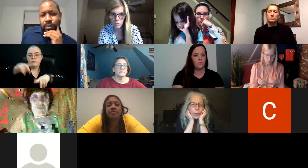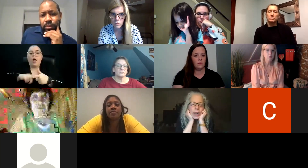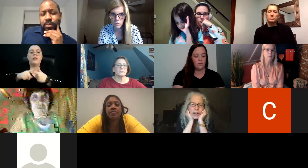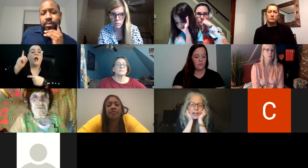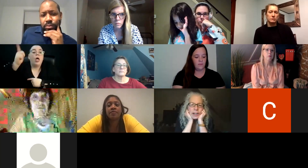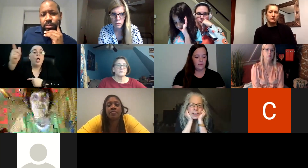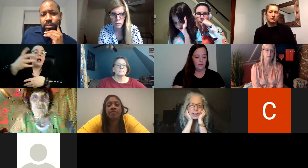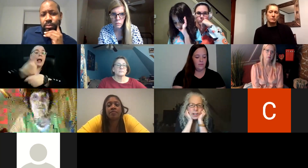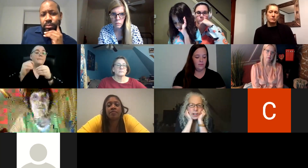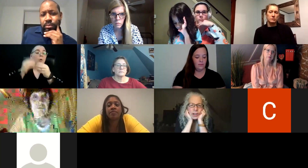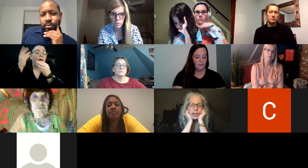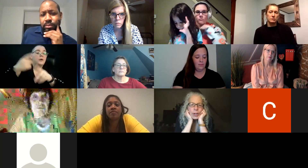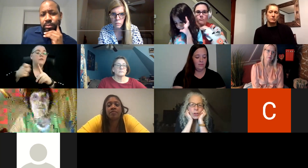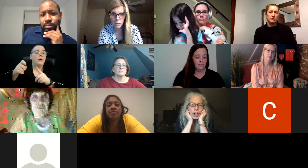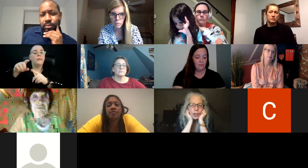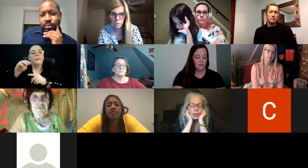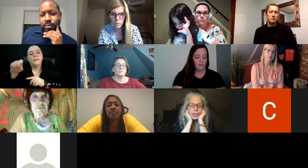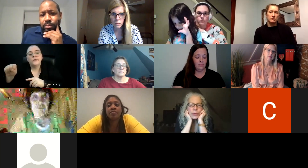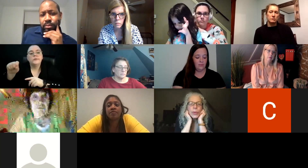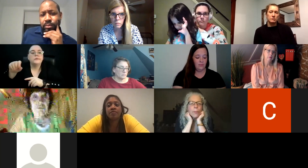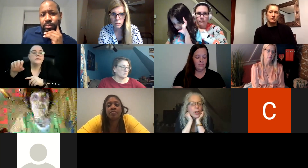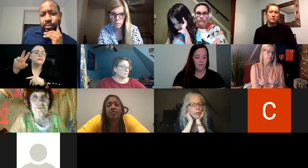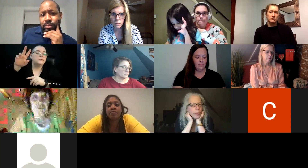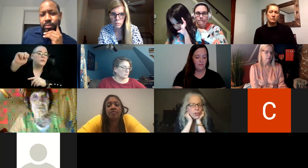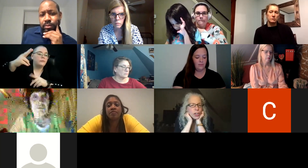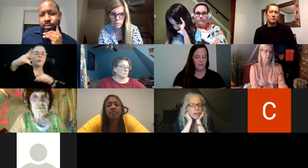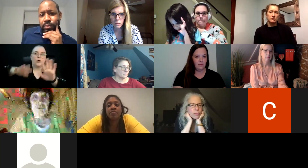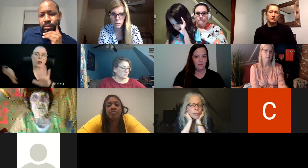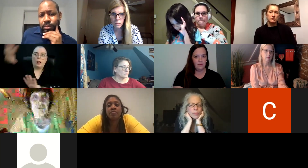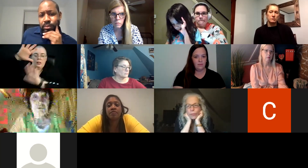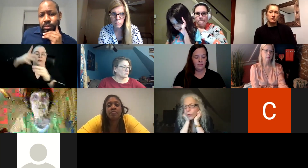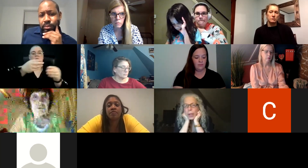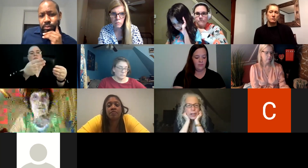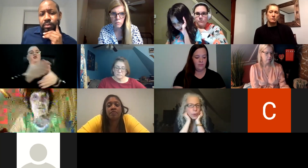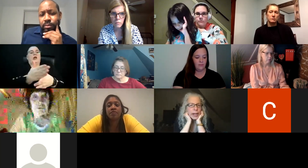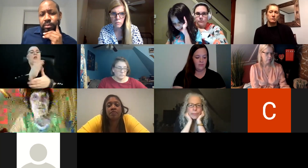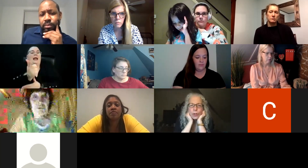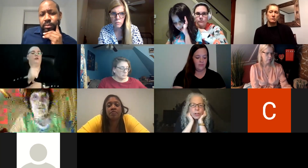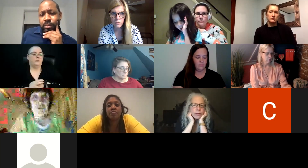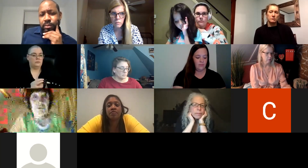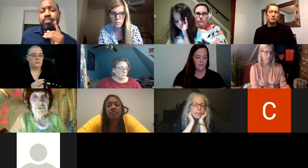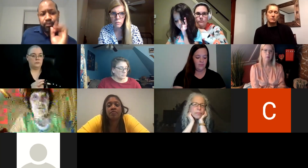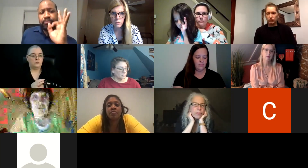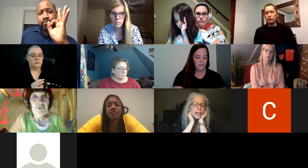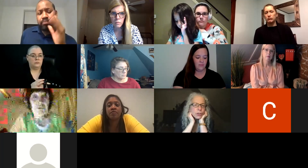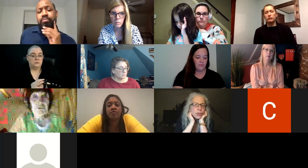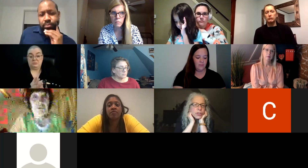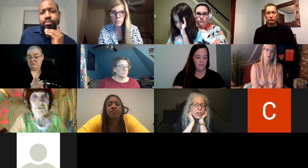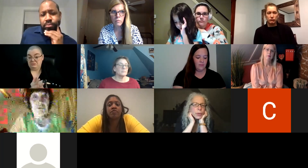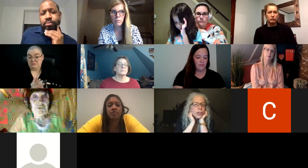wide. Then we can look at those as we get more information from Vermont, New Hampshire, Massachusetts. We can share